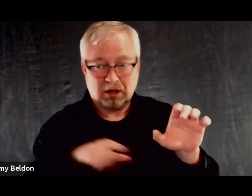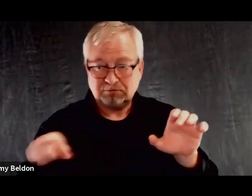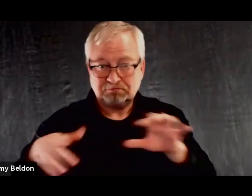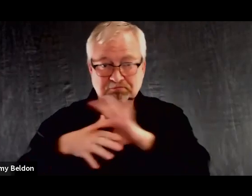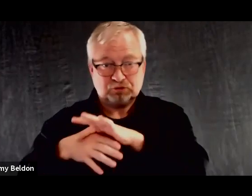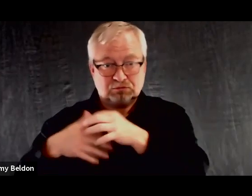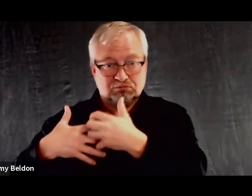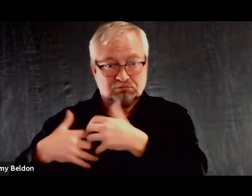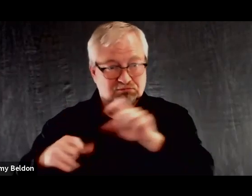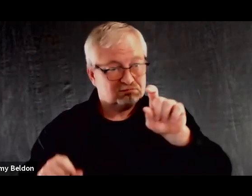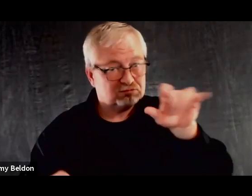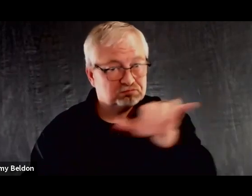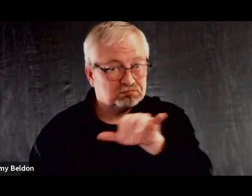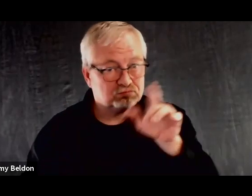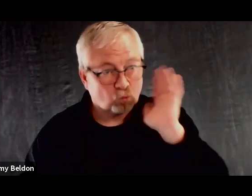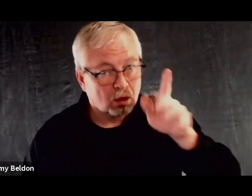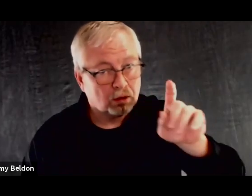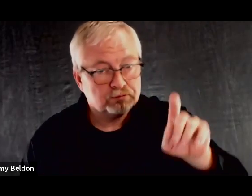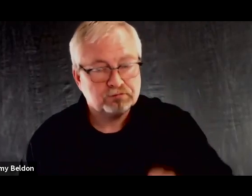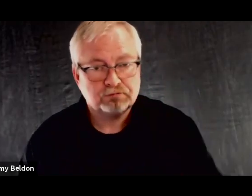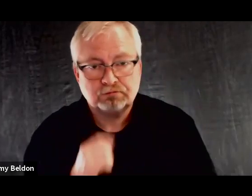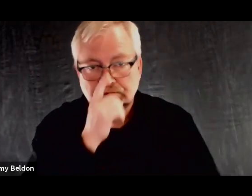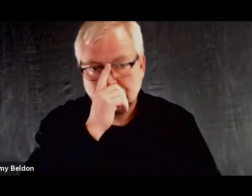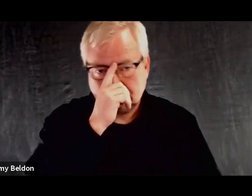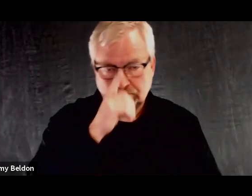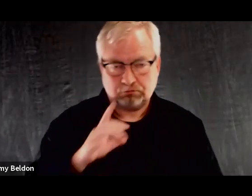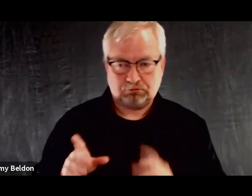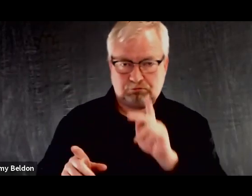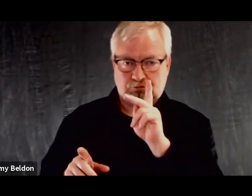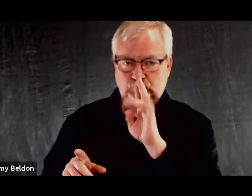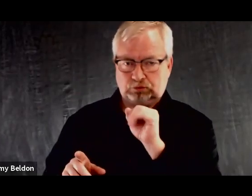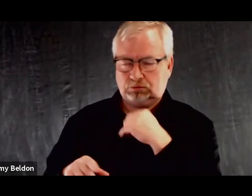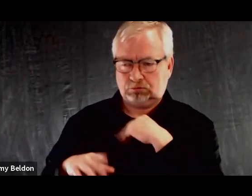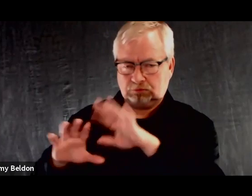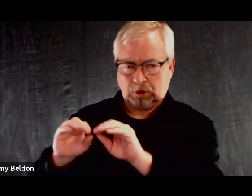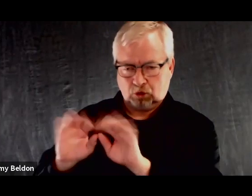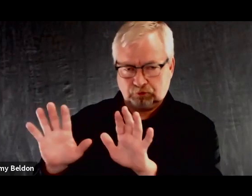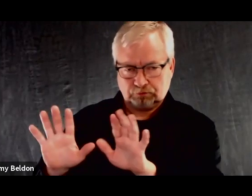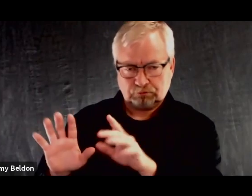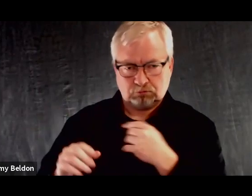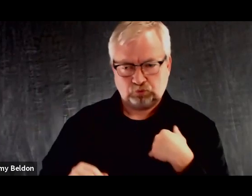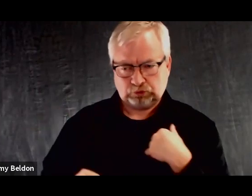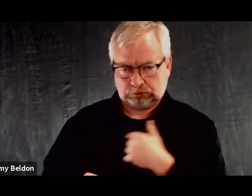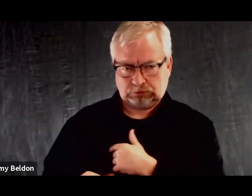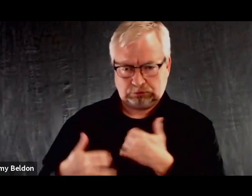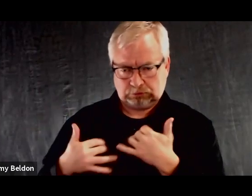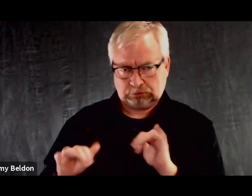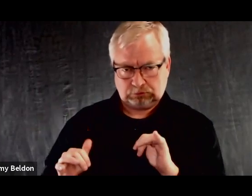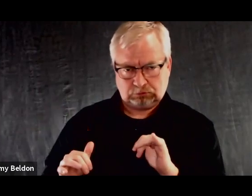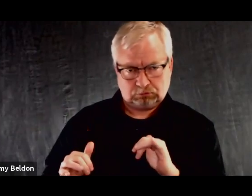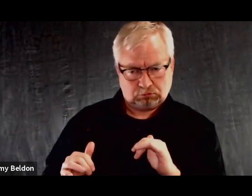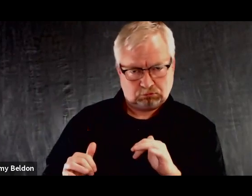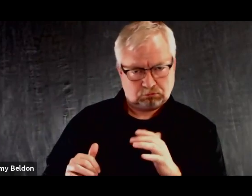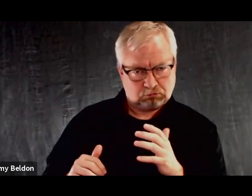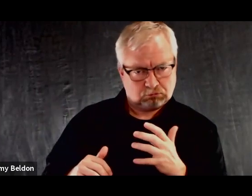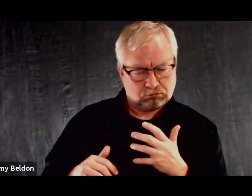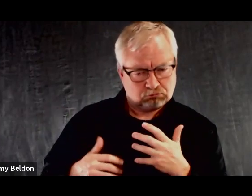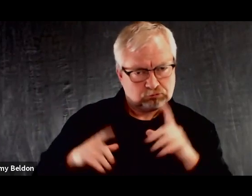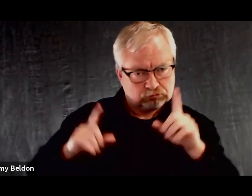Just to clarify, we are doing much more testing in congregate care settings.